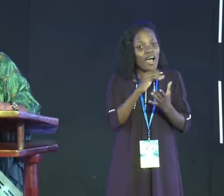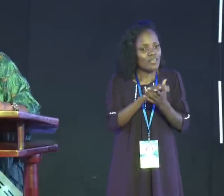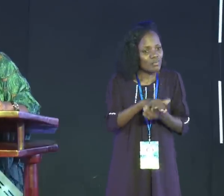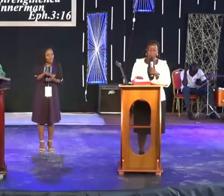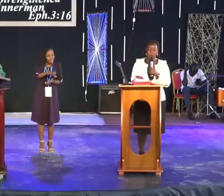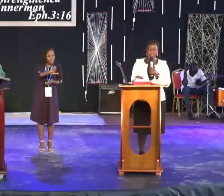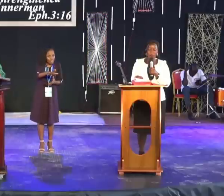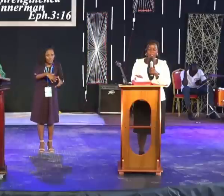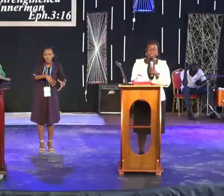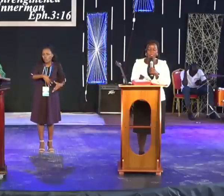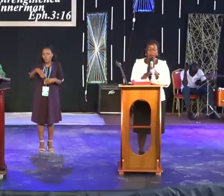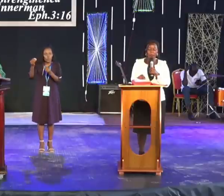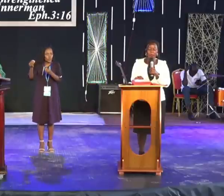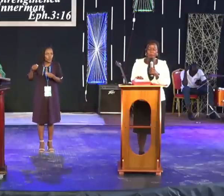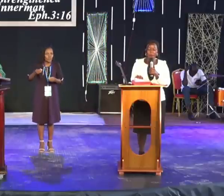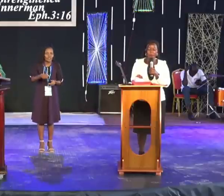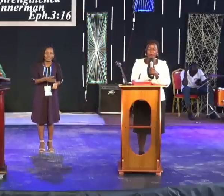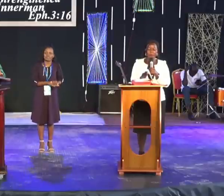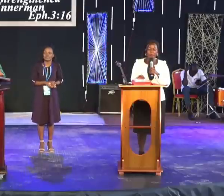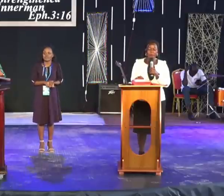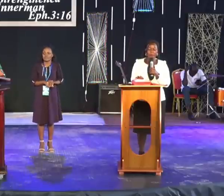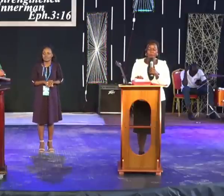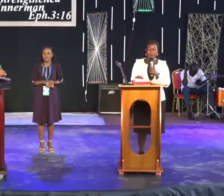what covers you has been taken away.